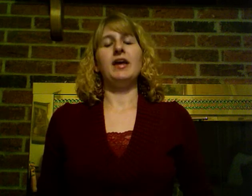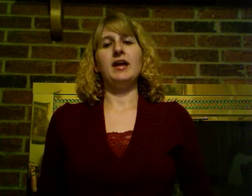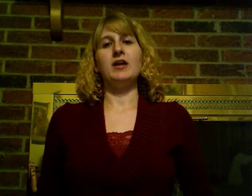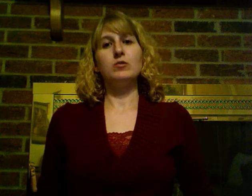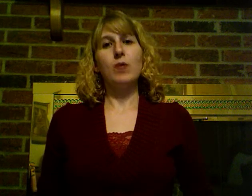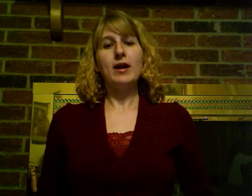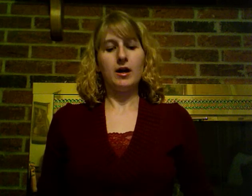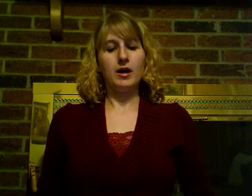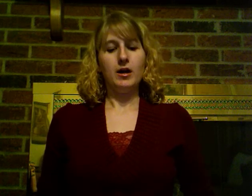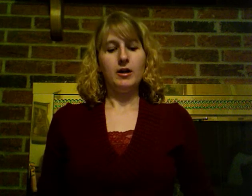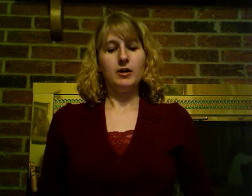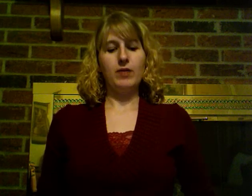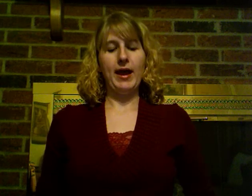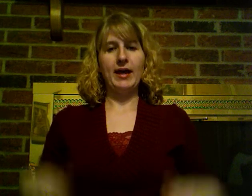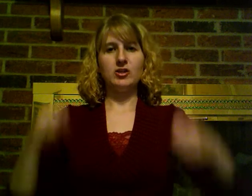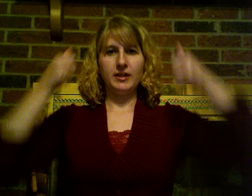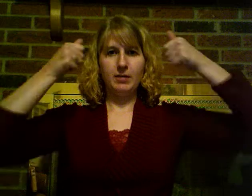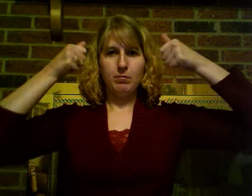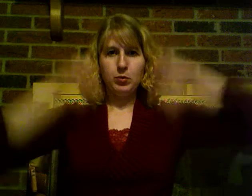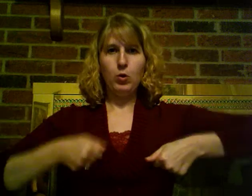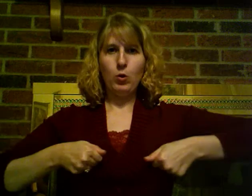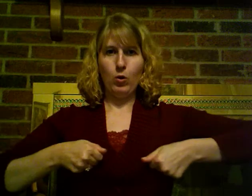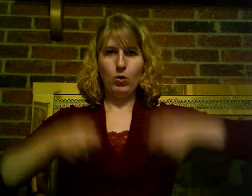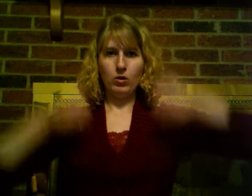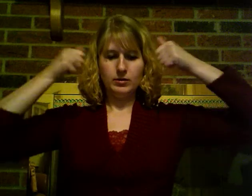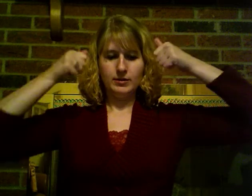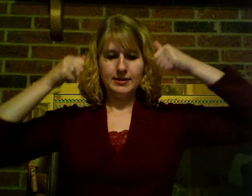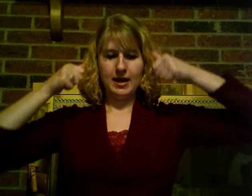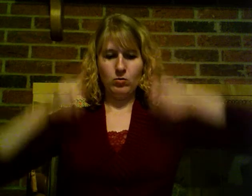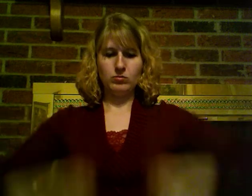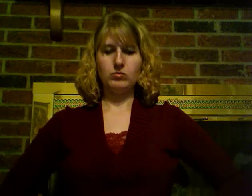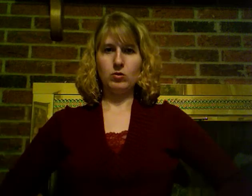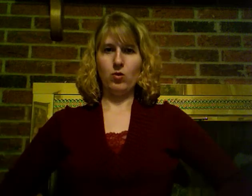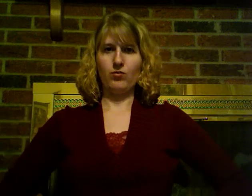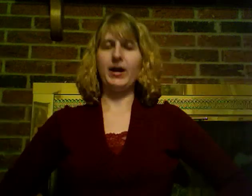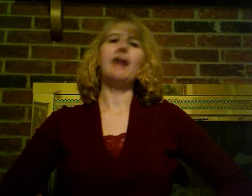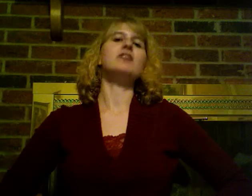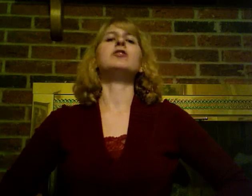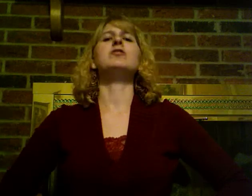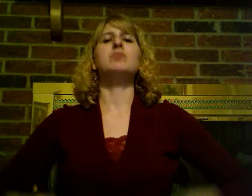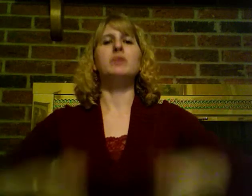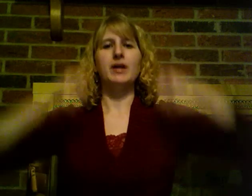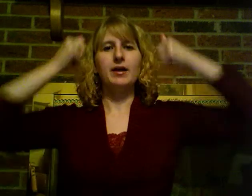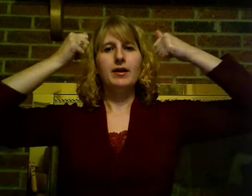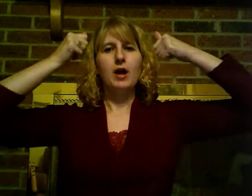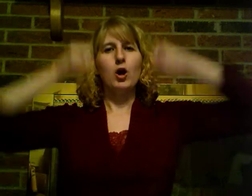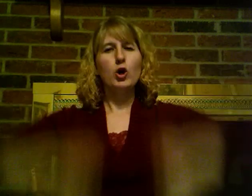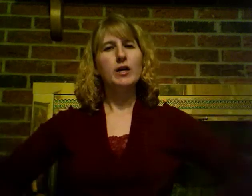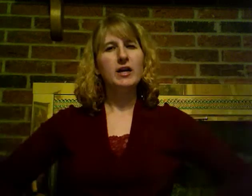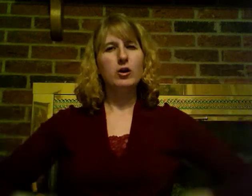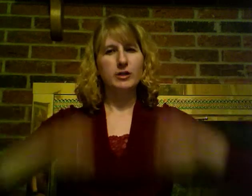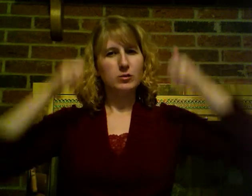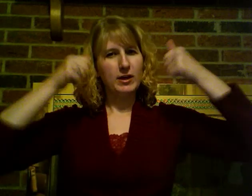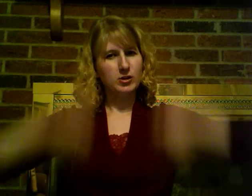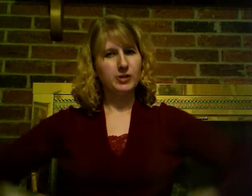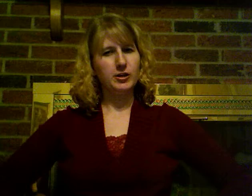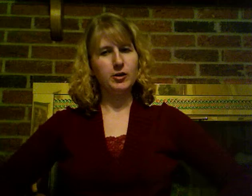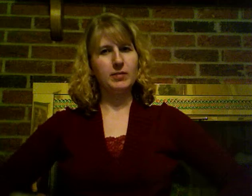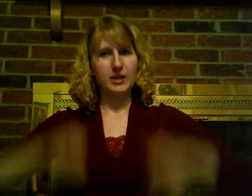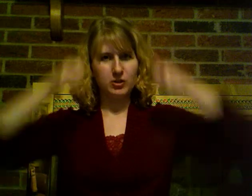a sweater, you actually pull down over your head. You could do this with a hoodie or a sweatshirt too, because